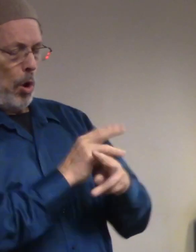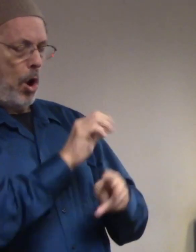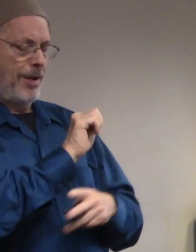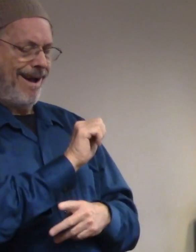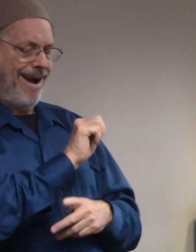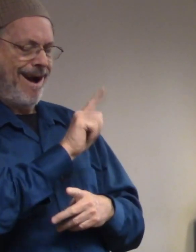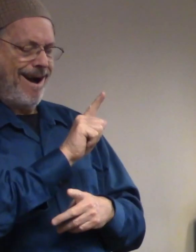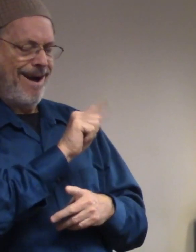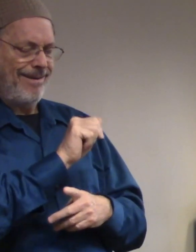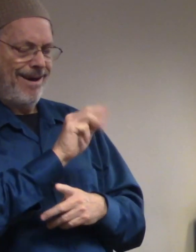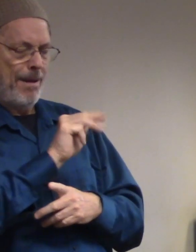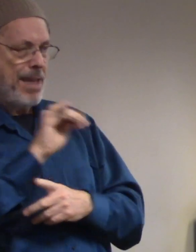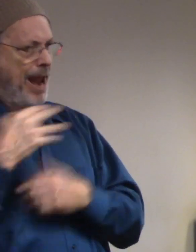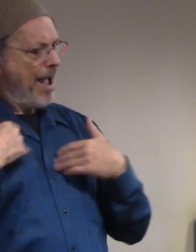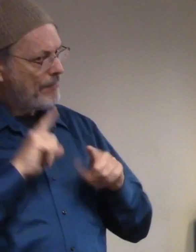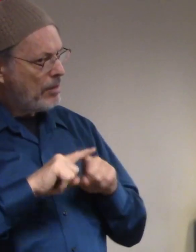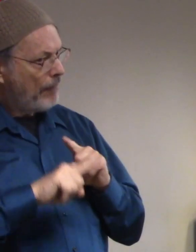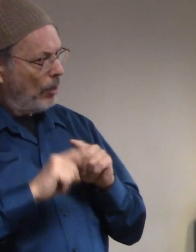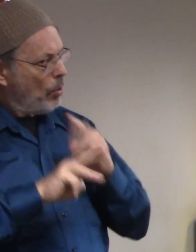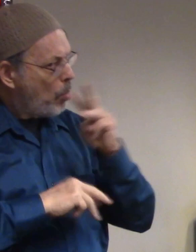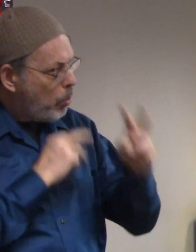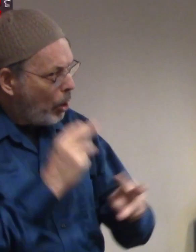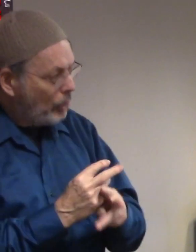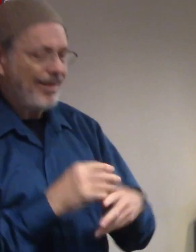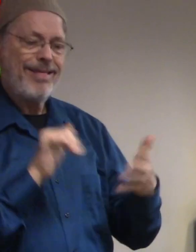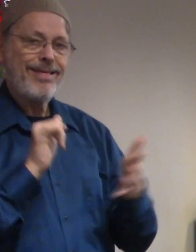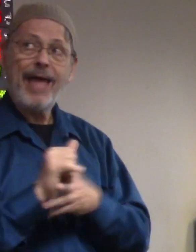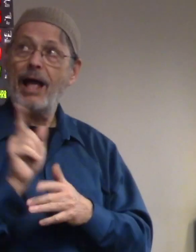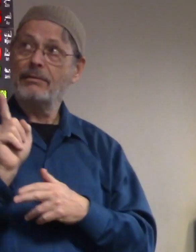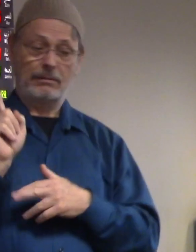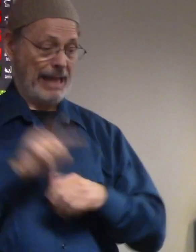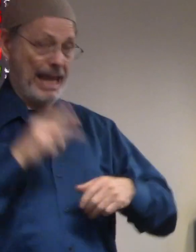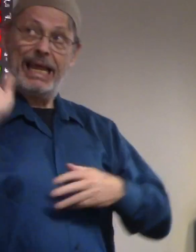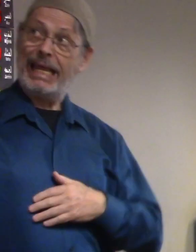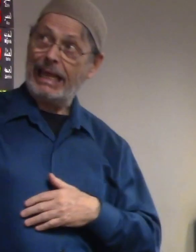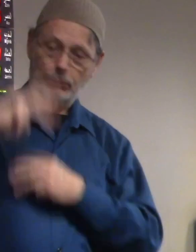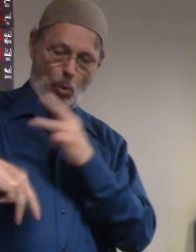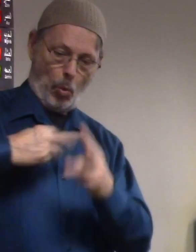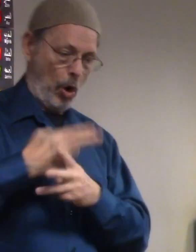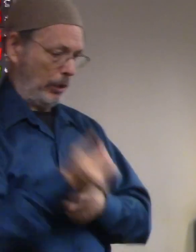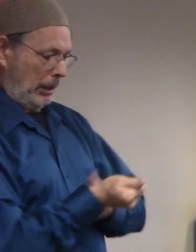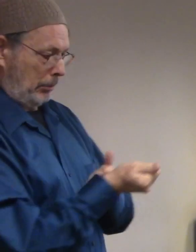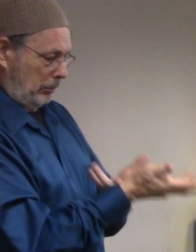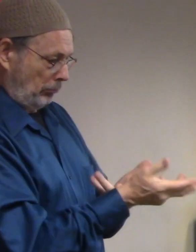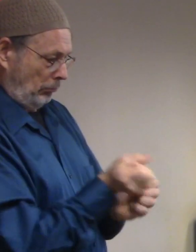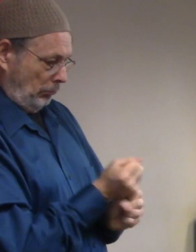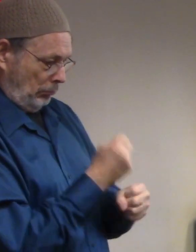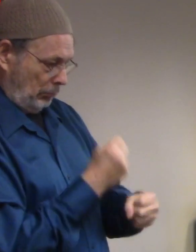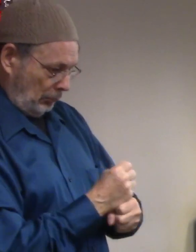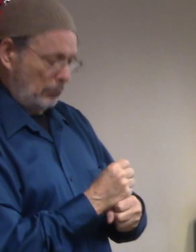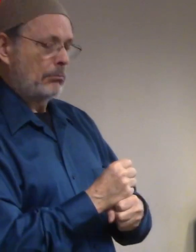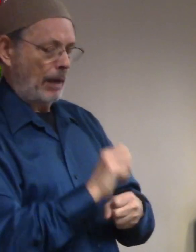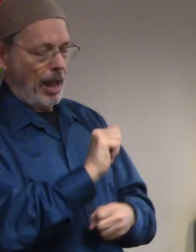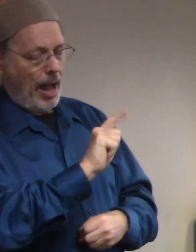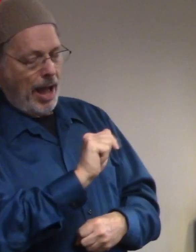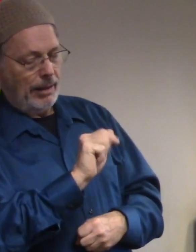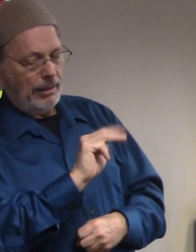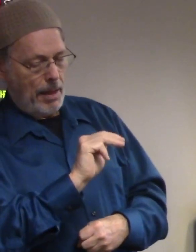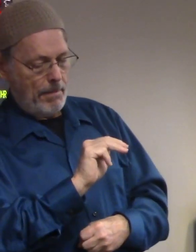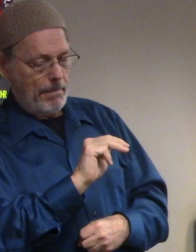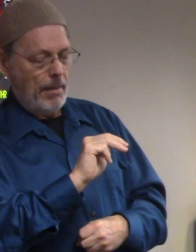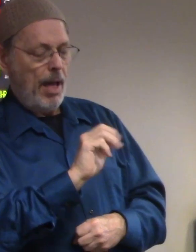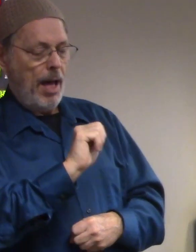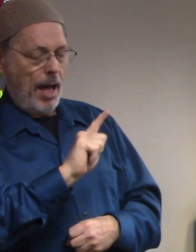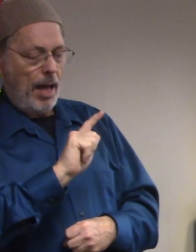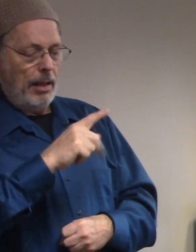There's different worlds. There's this realm, alimul khalq, which we see, it's a manifestation and before us. And then